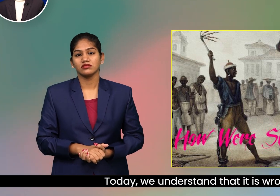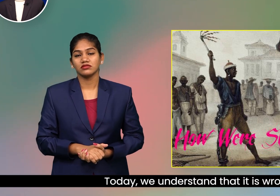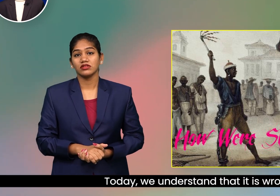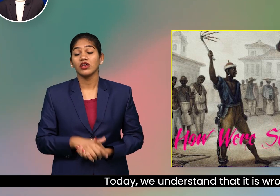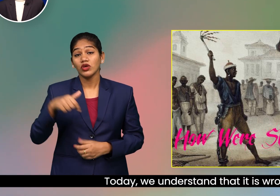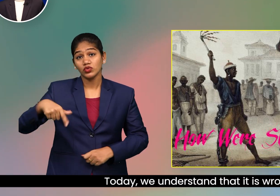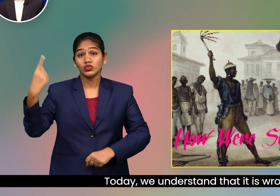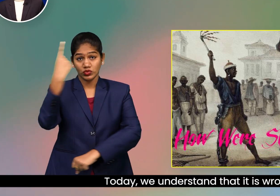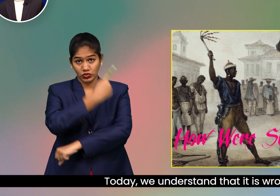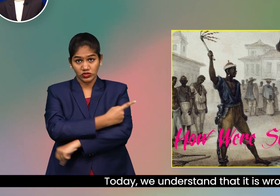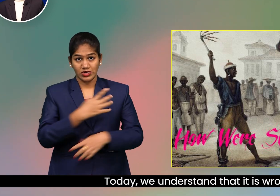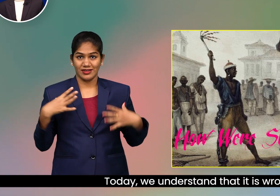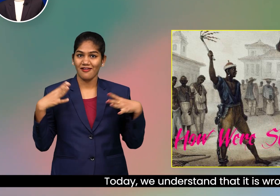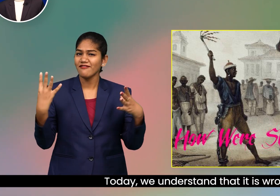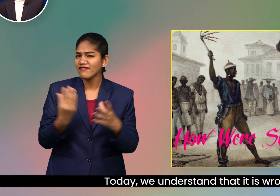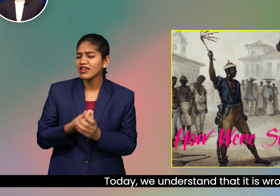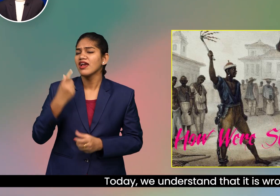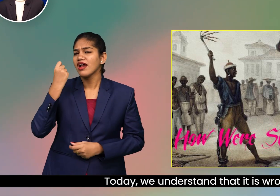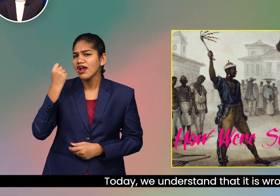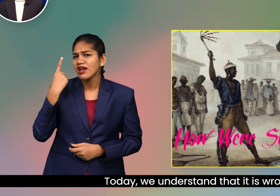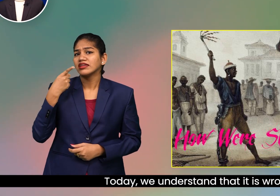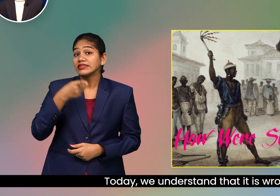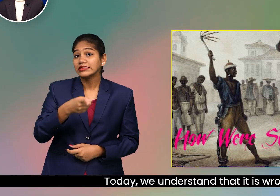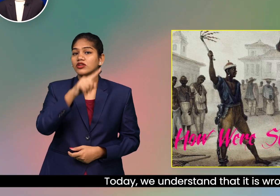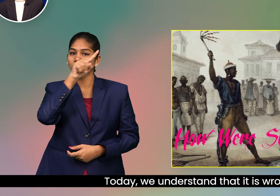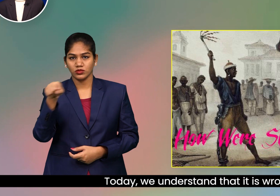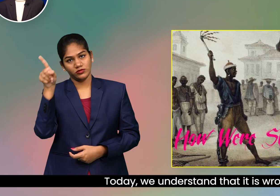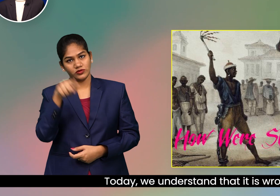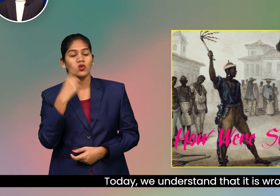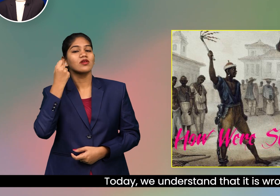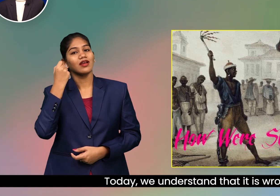Today, we understand that it is wrong.